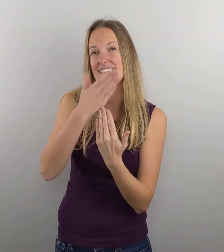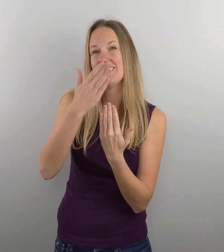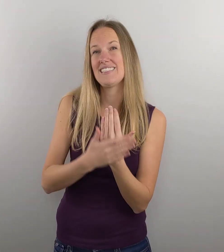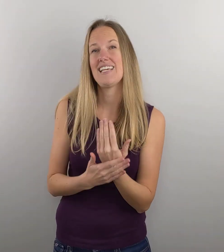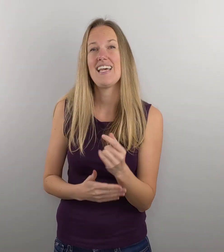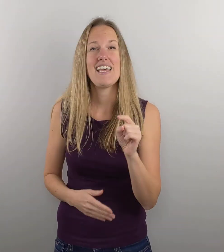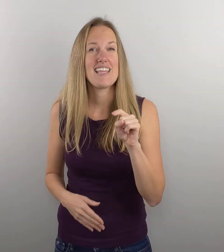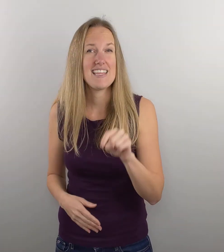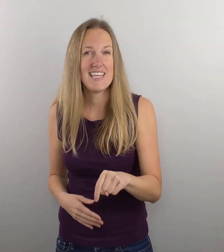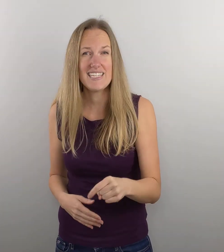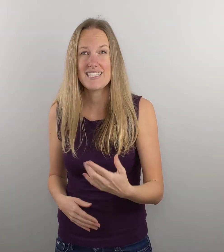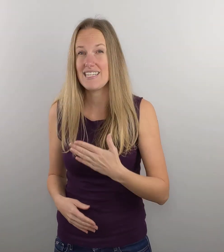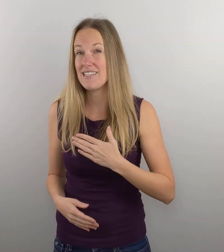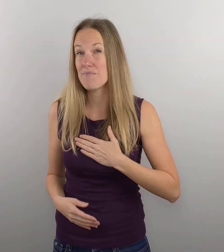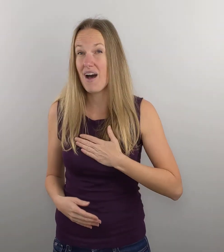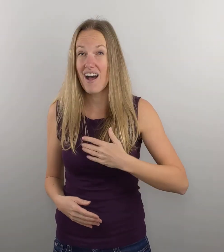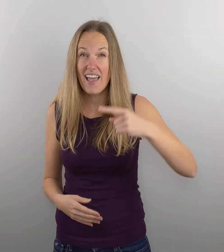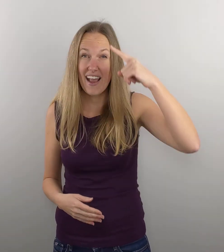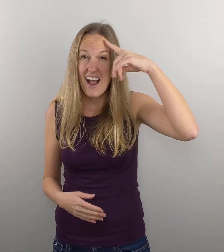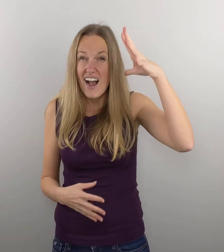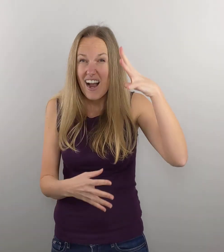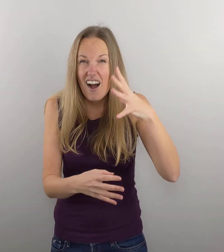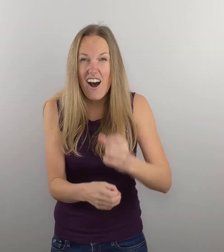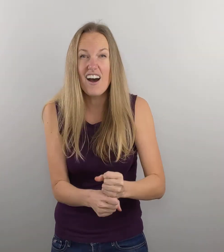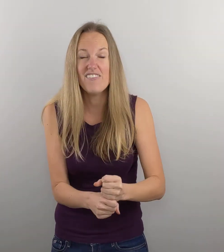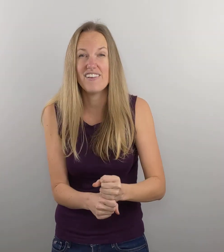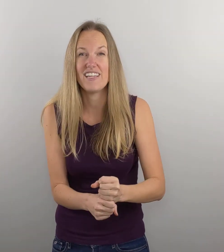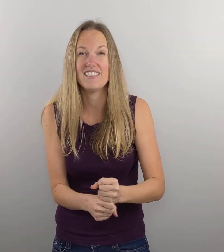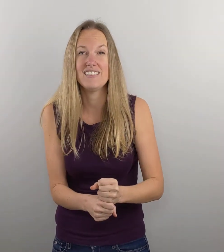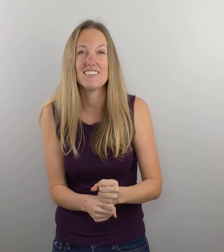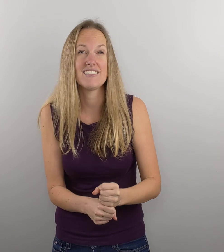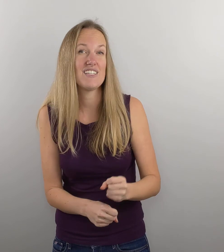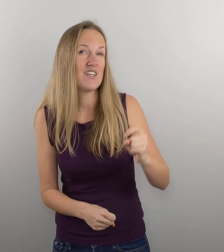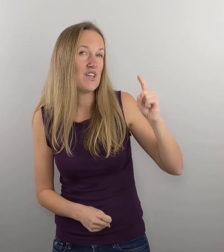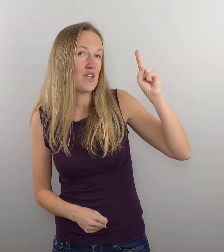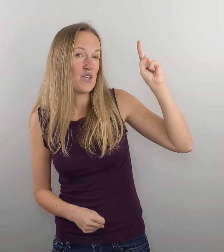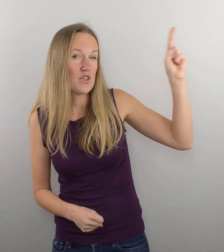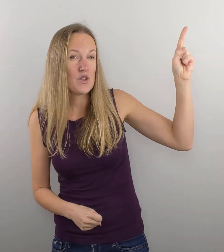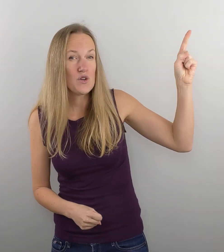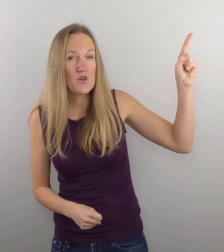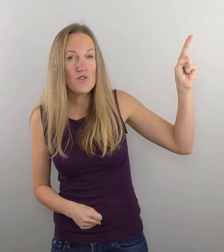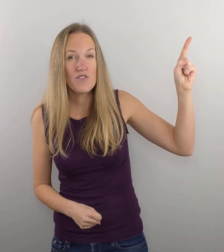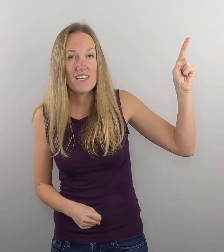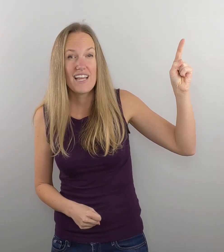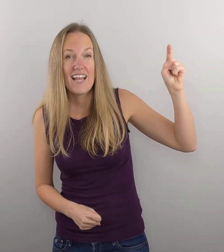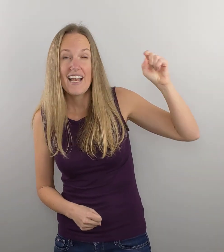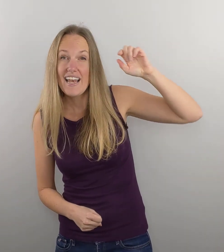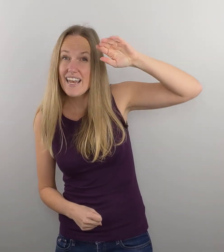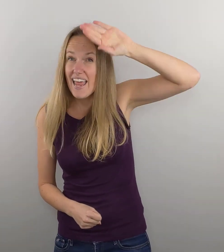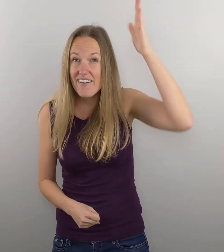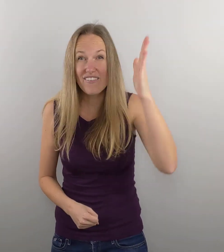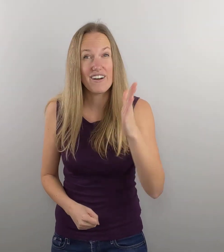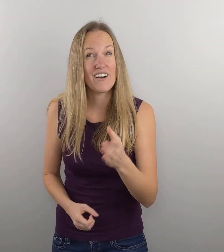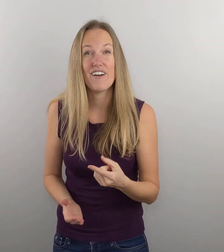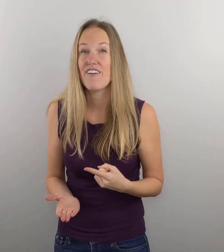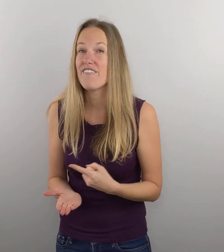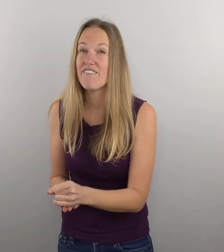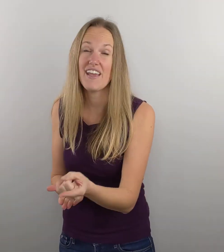hands. This is my confidence. You've never